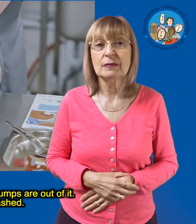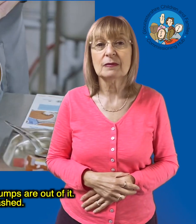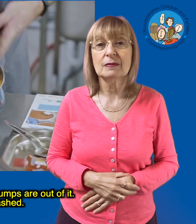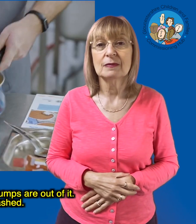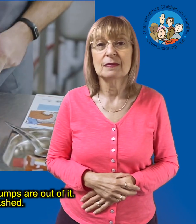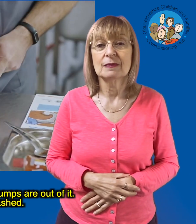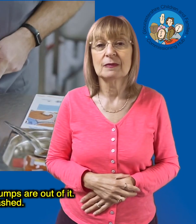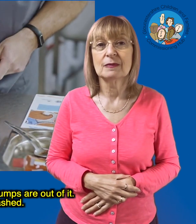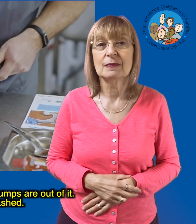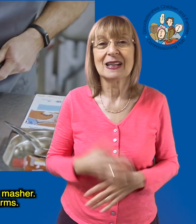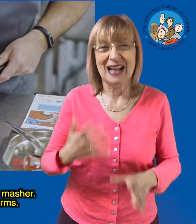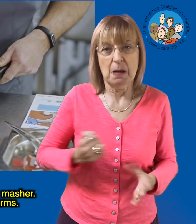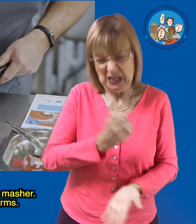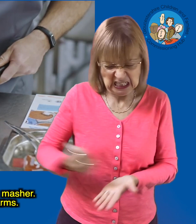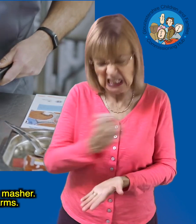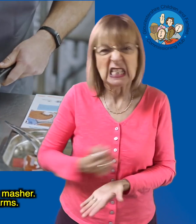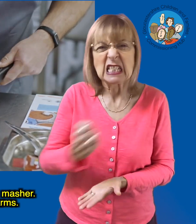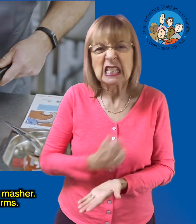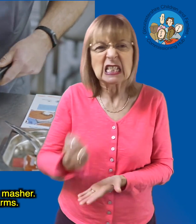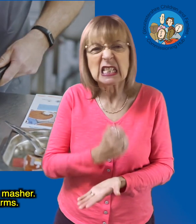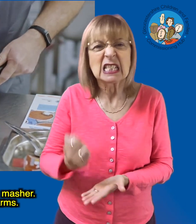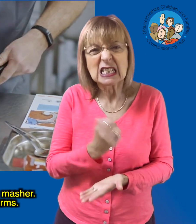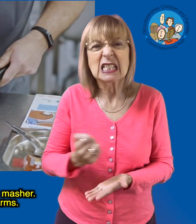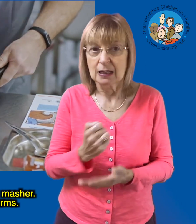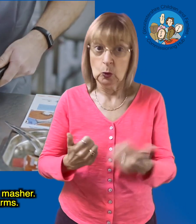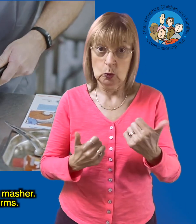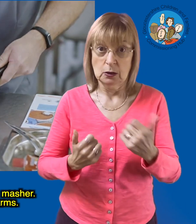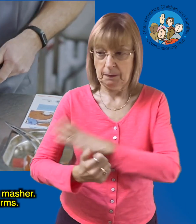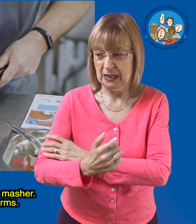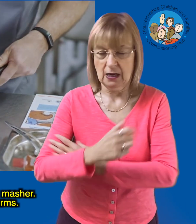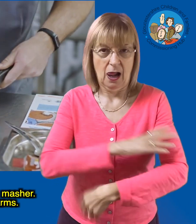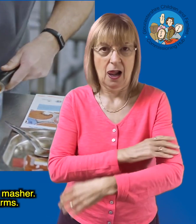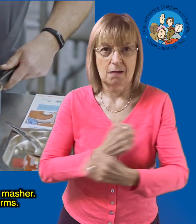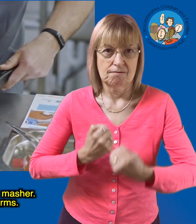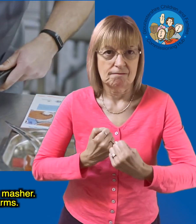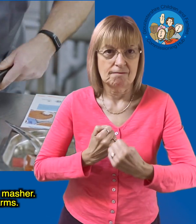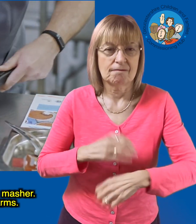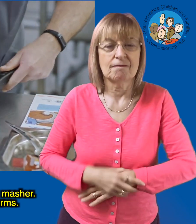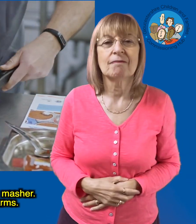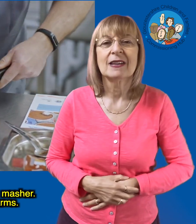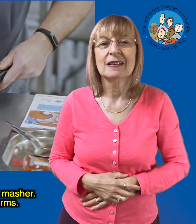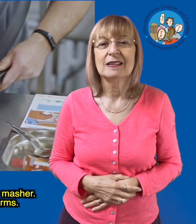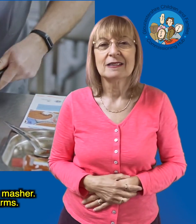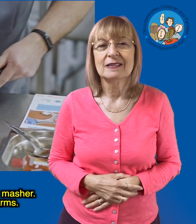nice and mashed. So I'm just literally going to whip it now using the masher.